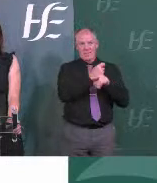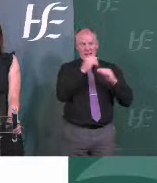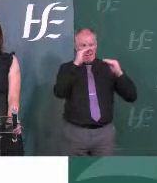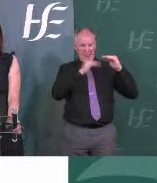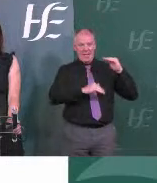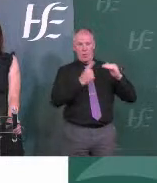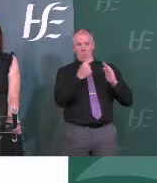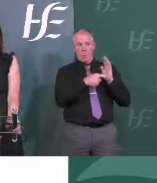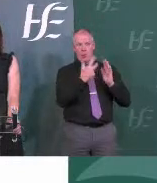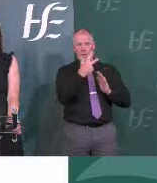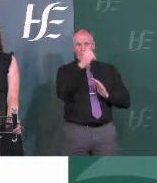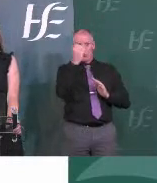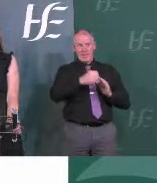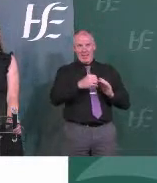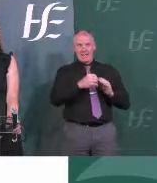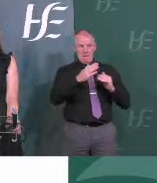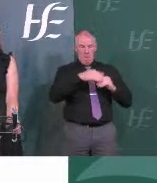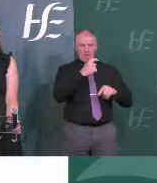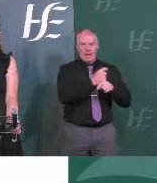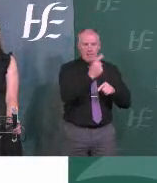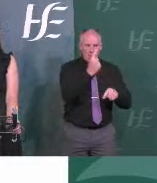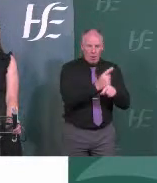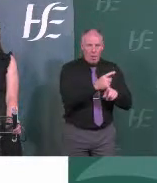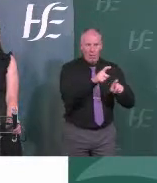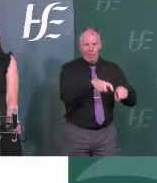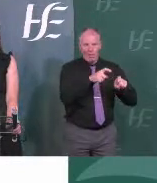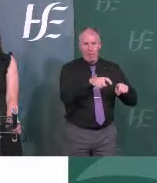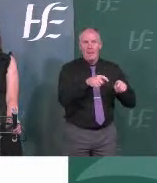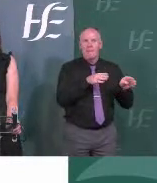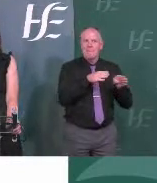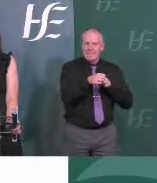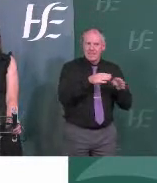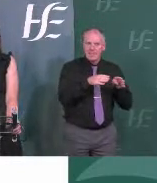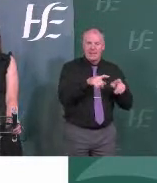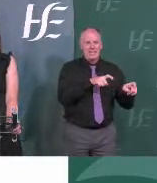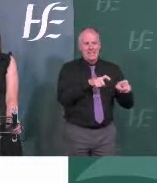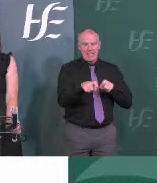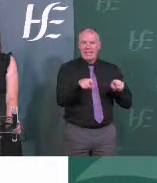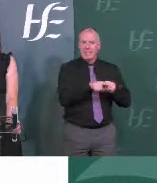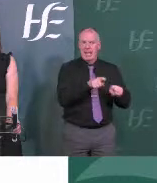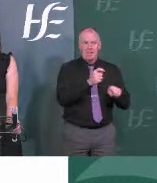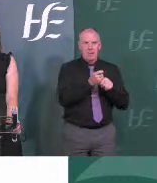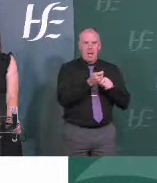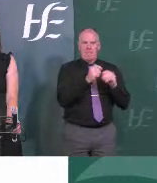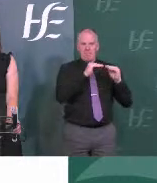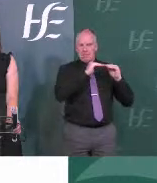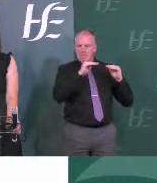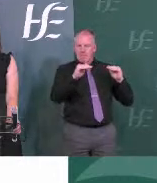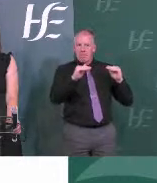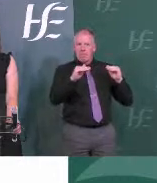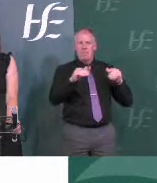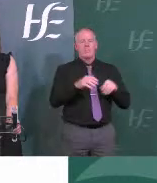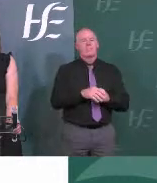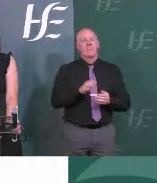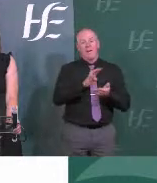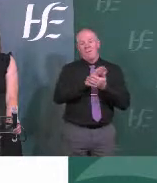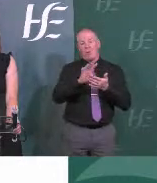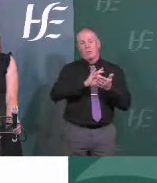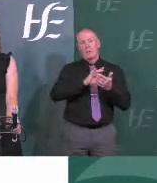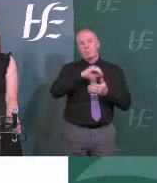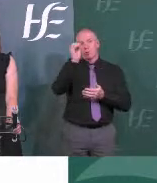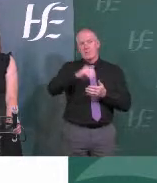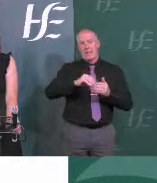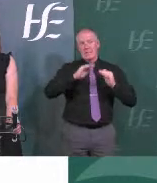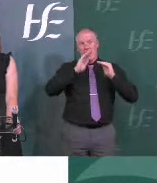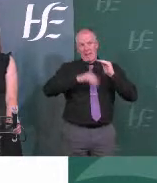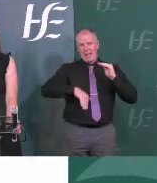last year. So notwithstanding the fact that we are busier, we're managing to maintain that at a good level. We're 14% down, however,